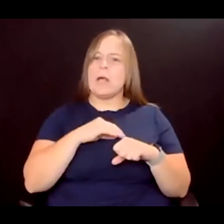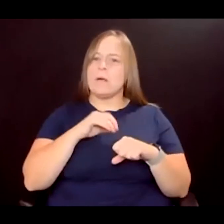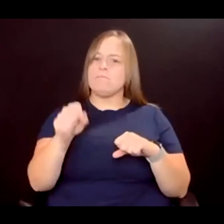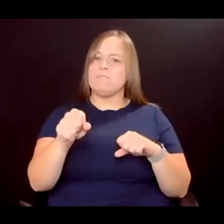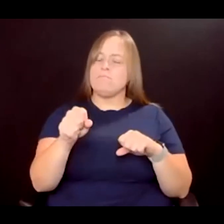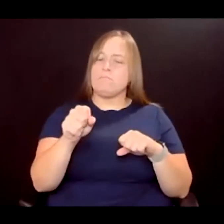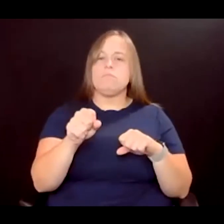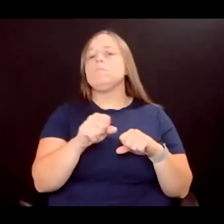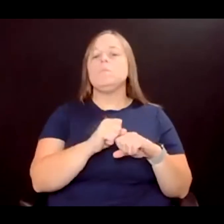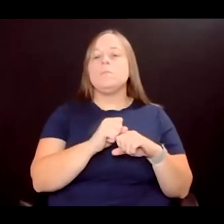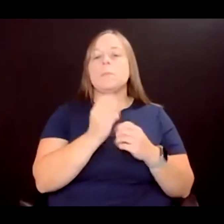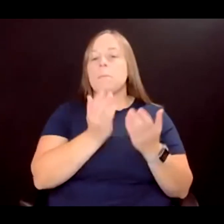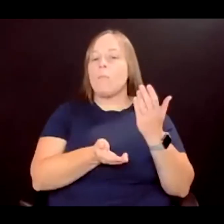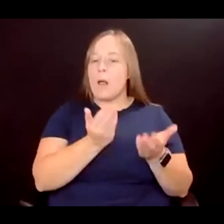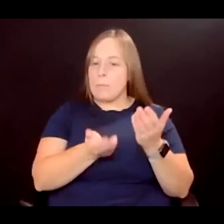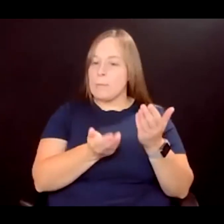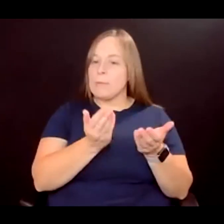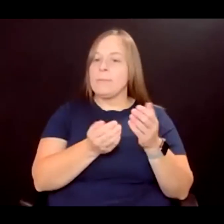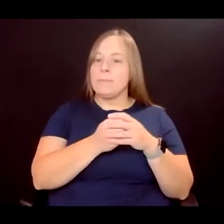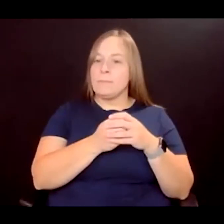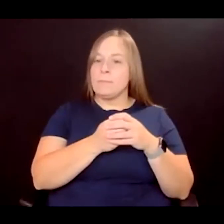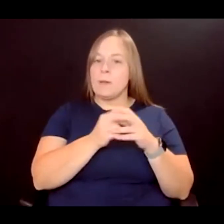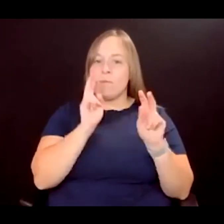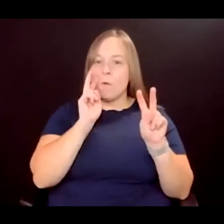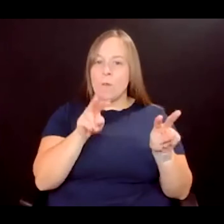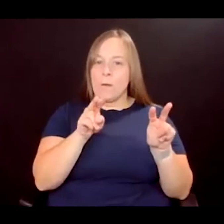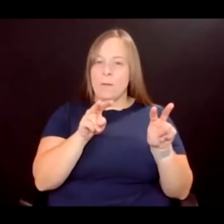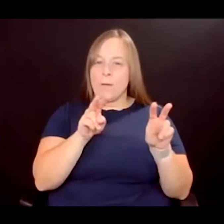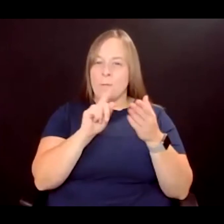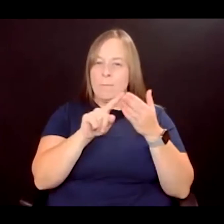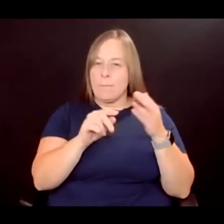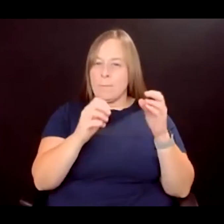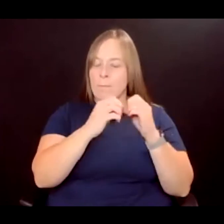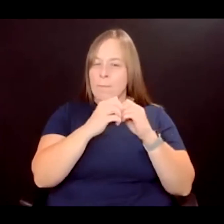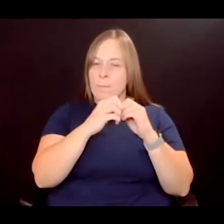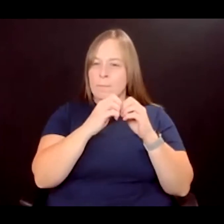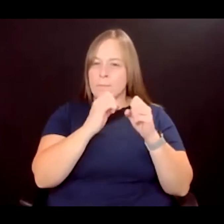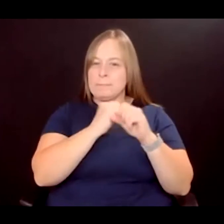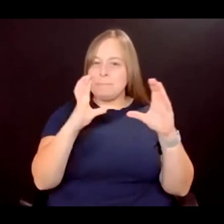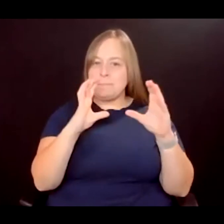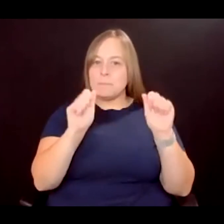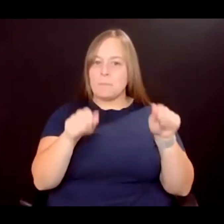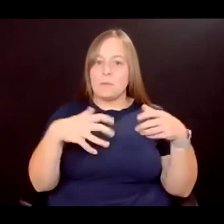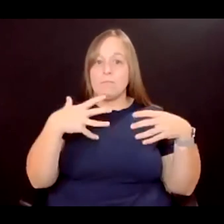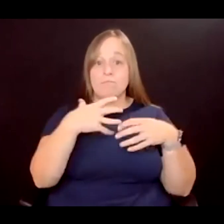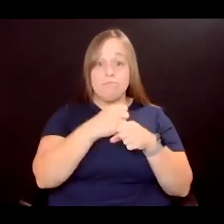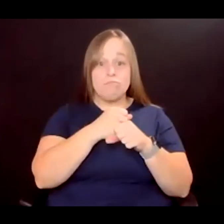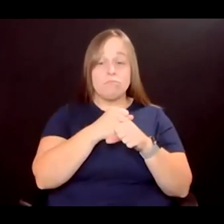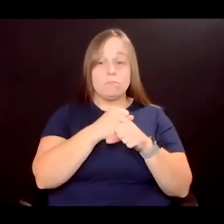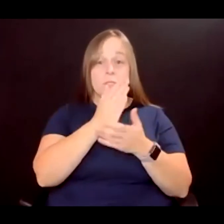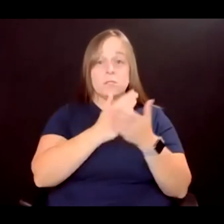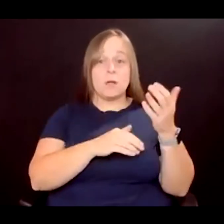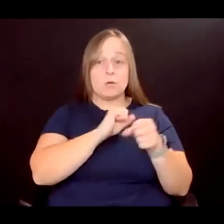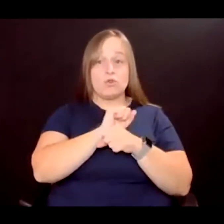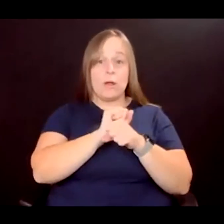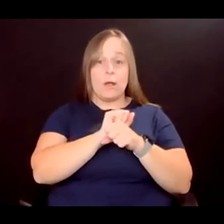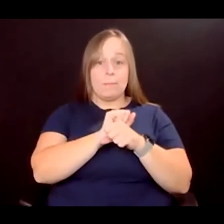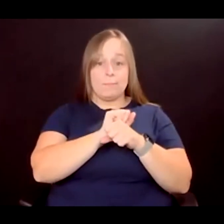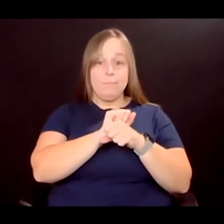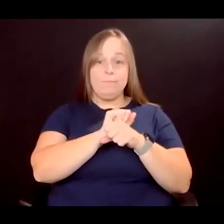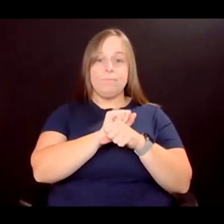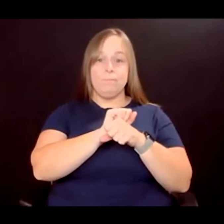Lawrence Seaway. And Mhm. why can't we dump it into the Hudson River? Well, there's a couple things with that. I mean, is there a rule or regulation against doing Well, that? Because